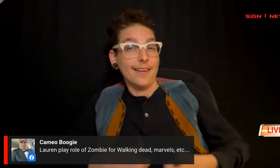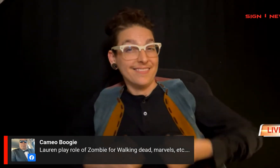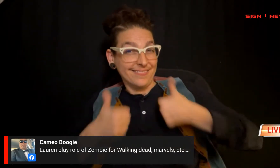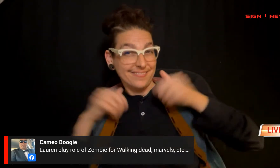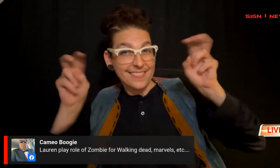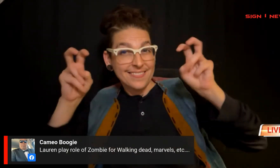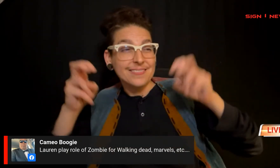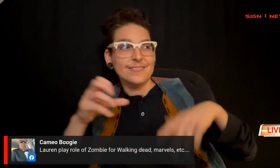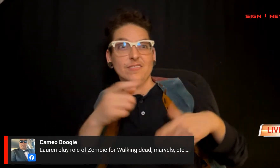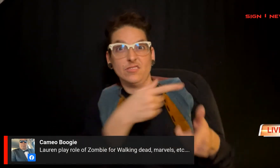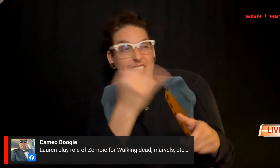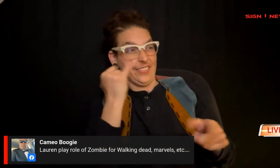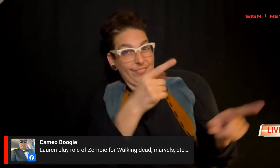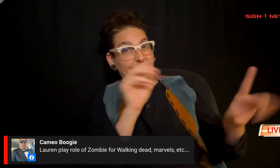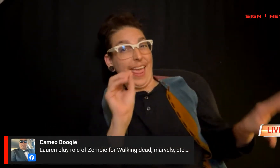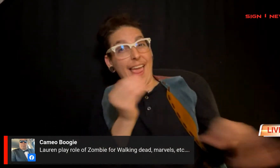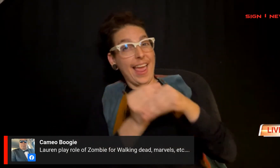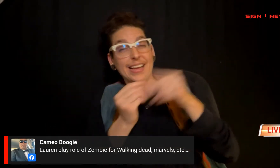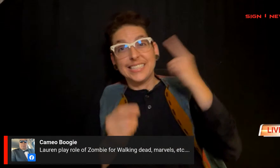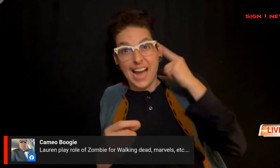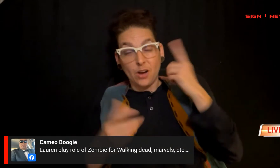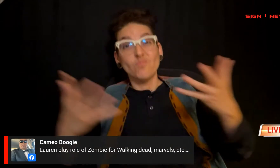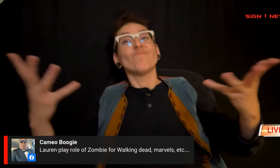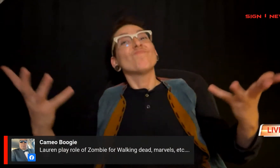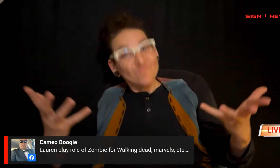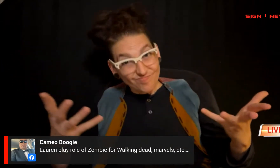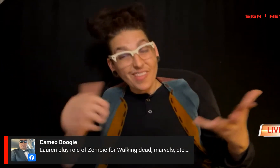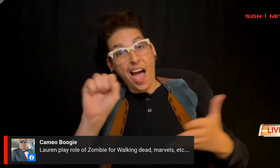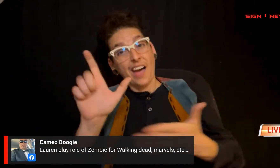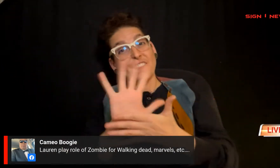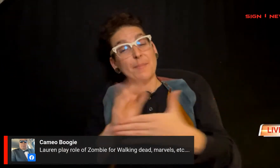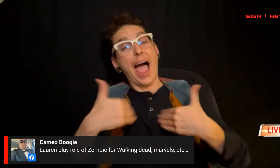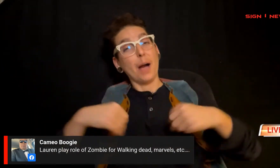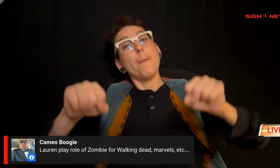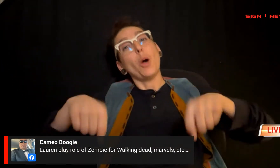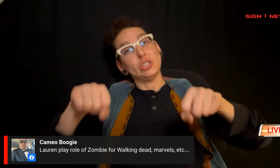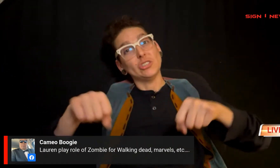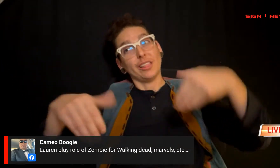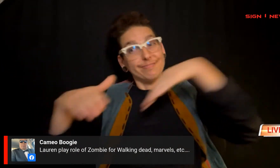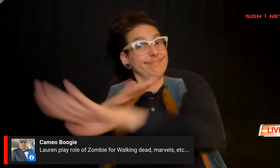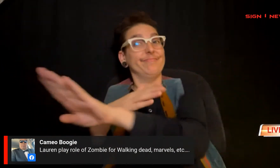has a different concept and feeling for sound than a hearing person does.